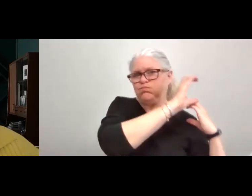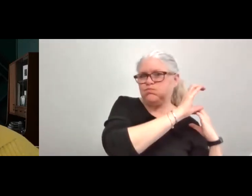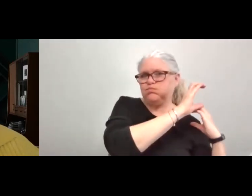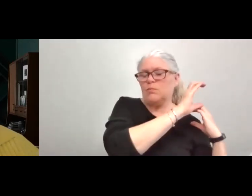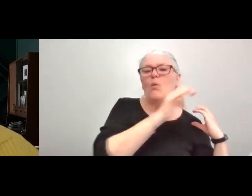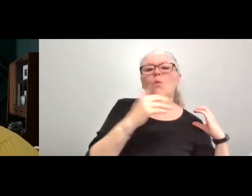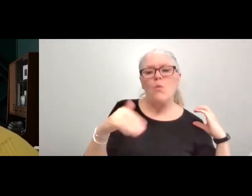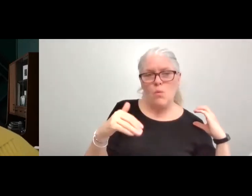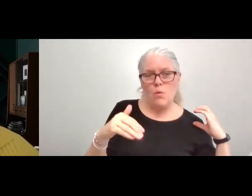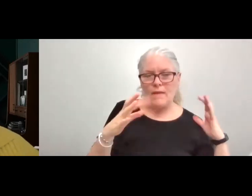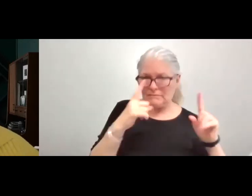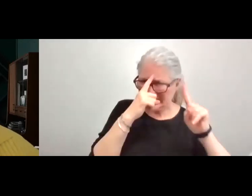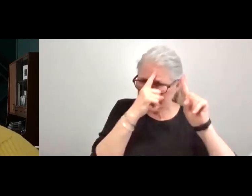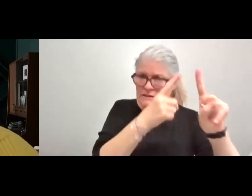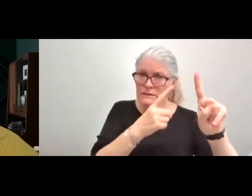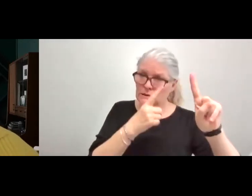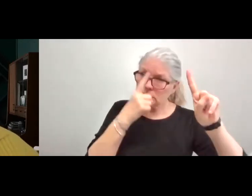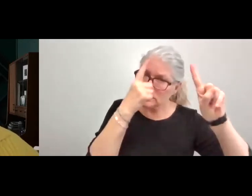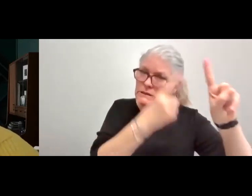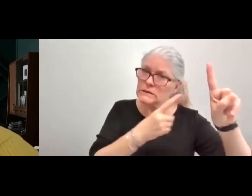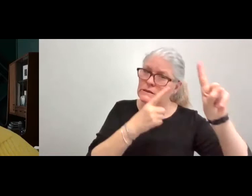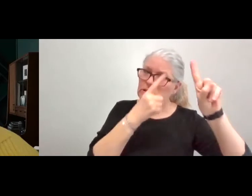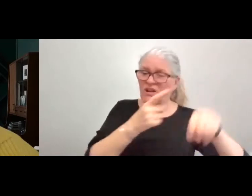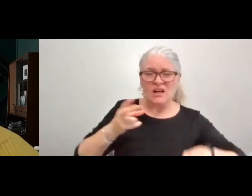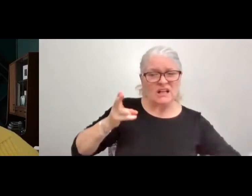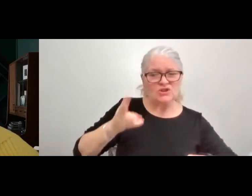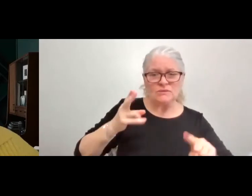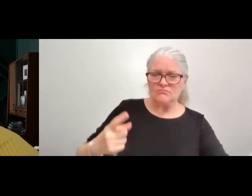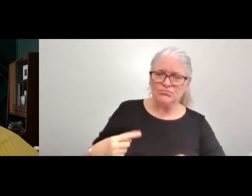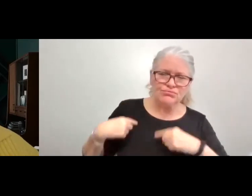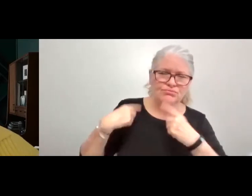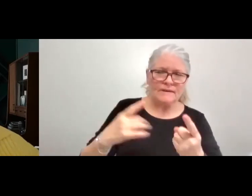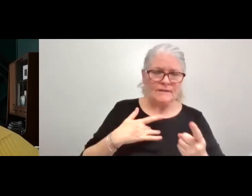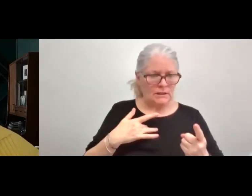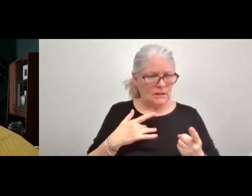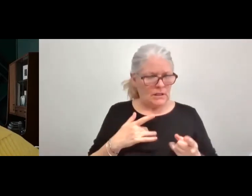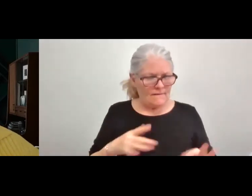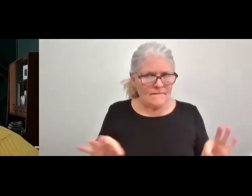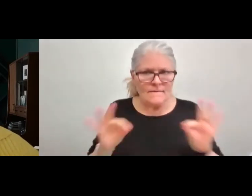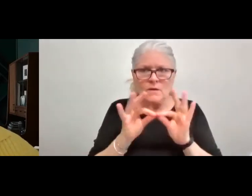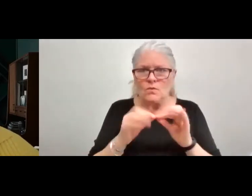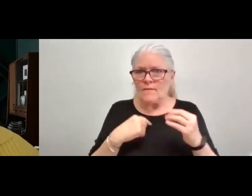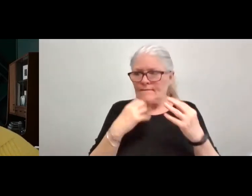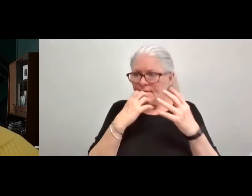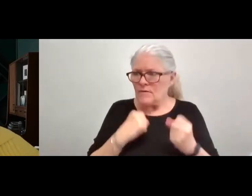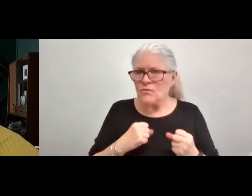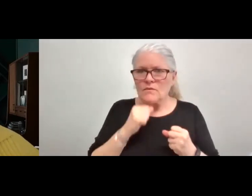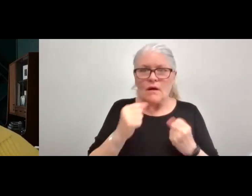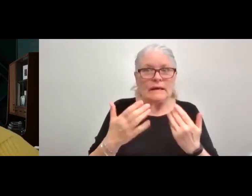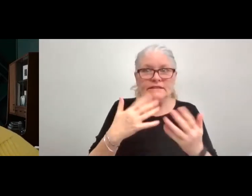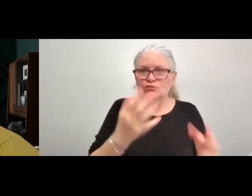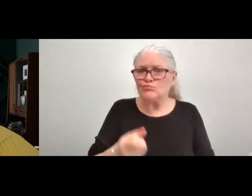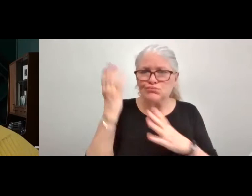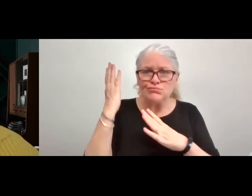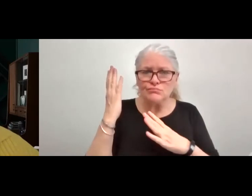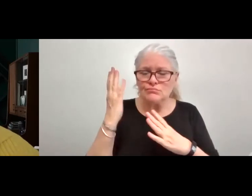desire is historical to be seen as not disposable and to be seen as valuable. And you are tearing